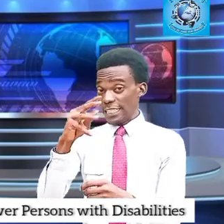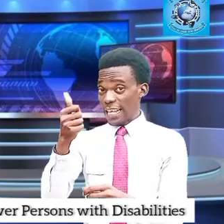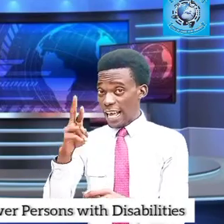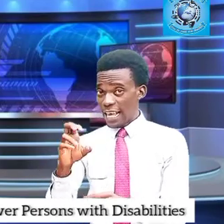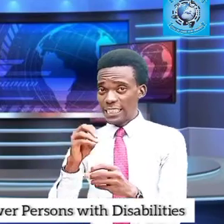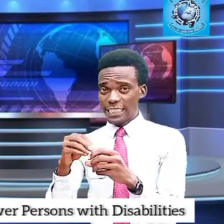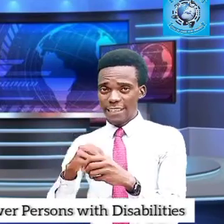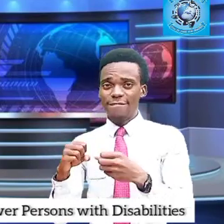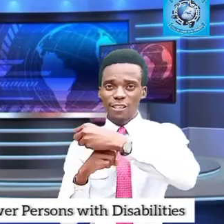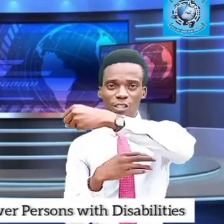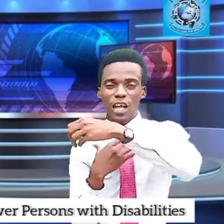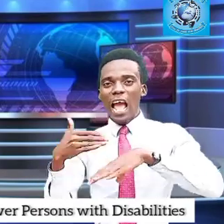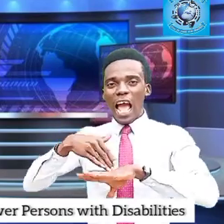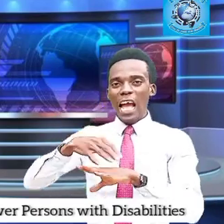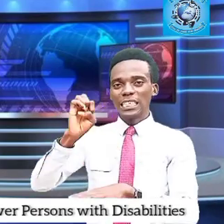Excel Hotel.